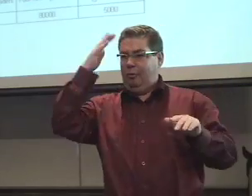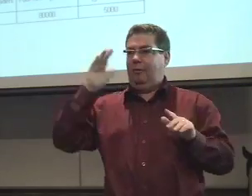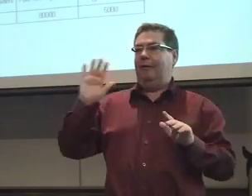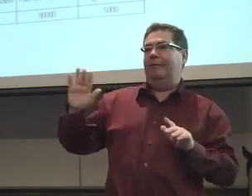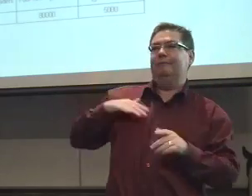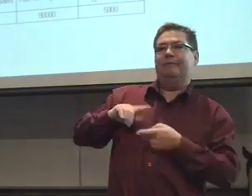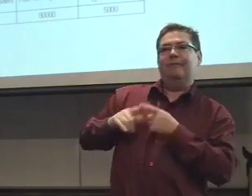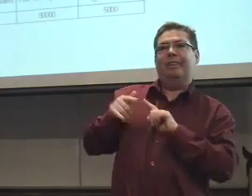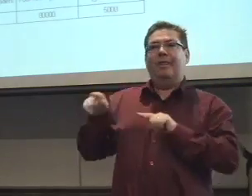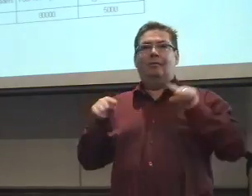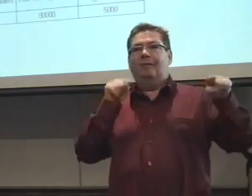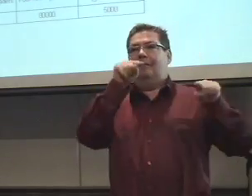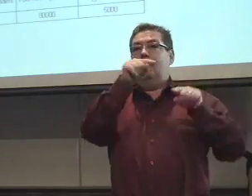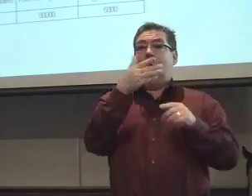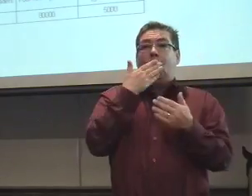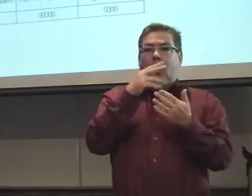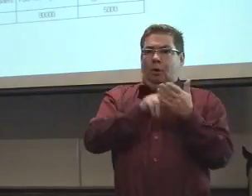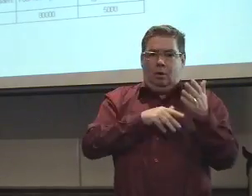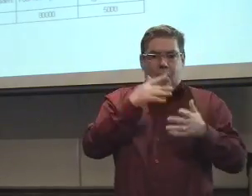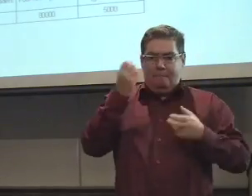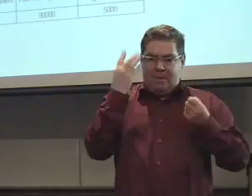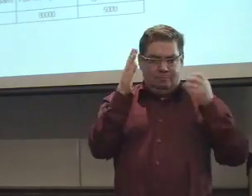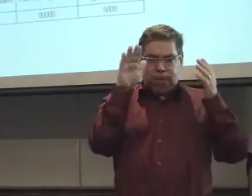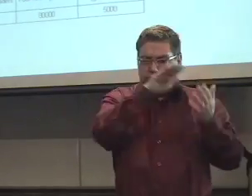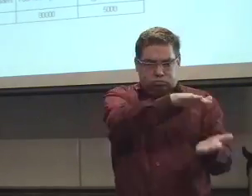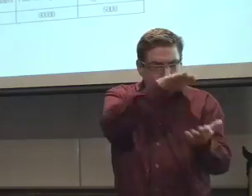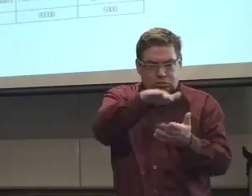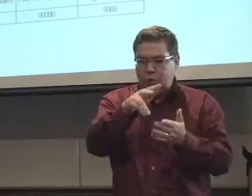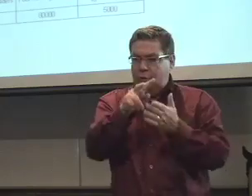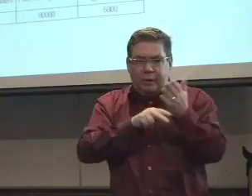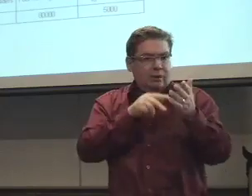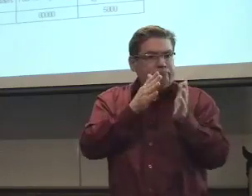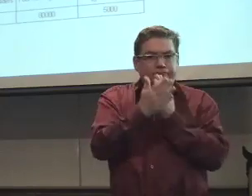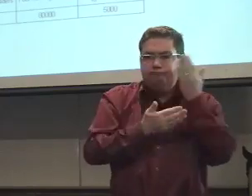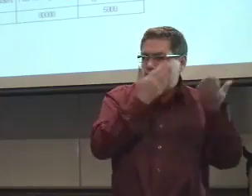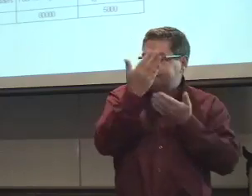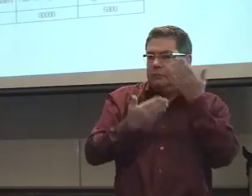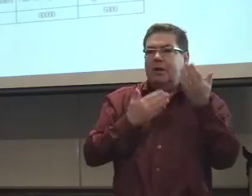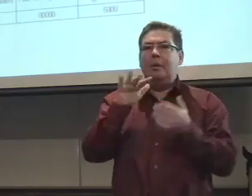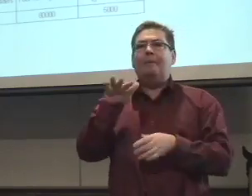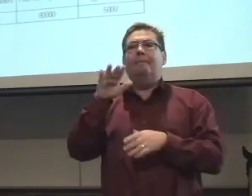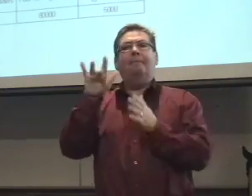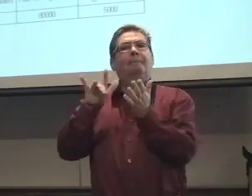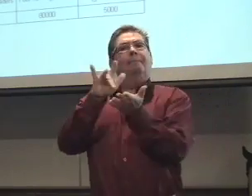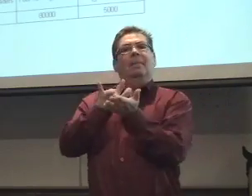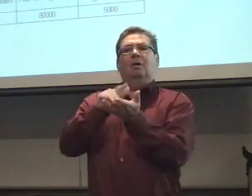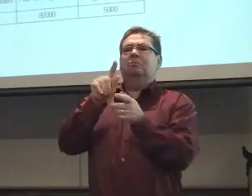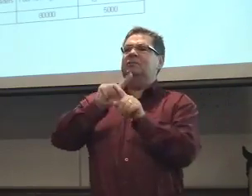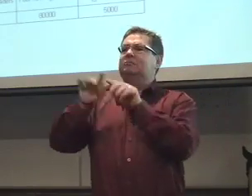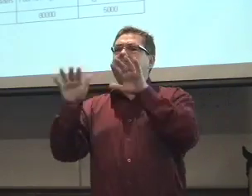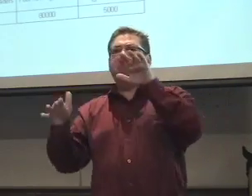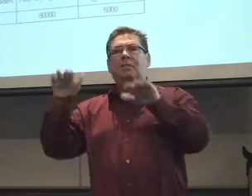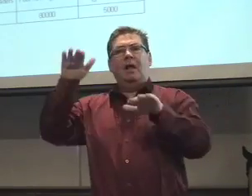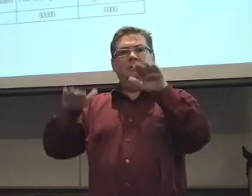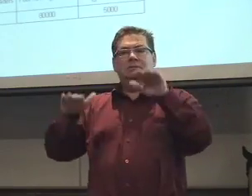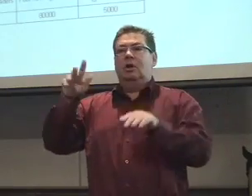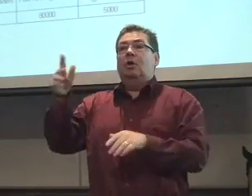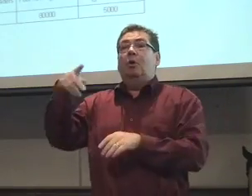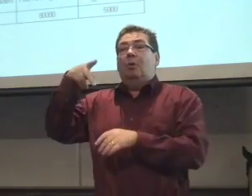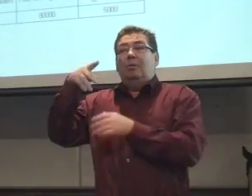And always the good readers were reading lots of books and lots of novels and everything. The middle readers were working more on things. And the poor readers, the ones who needed to read the